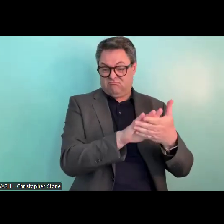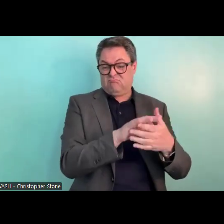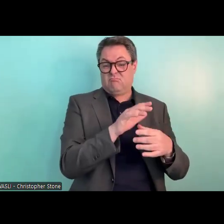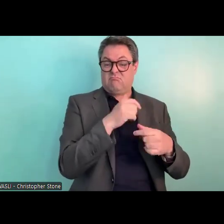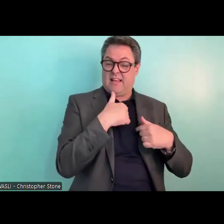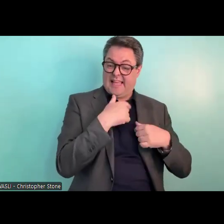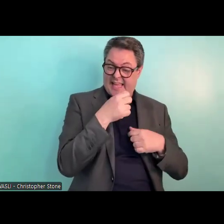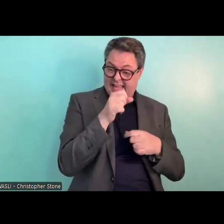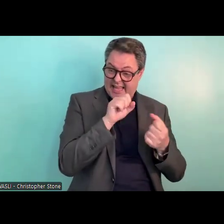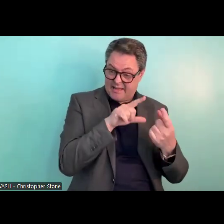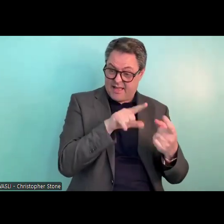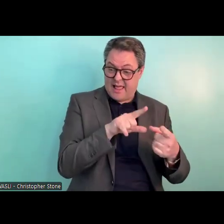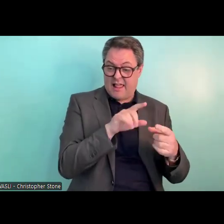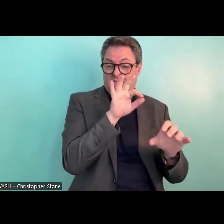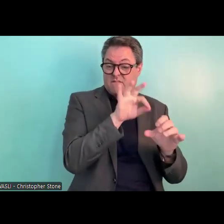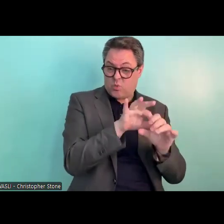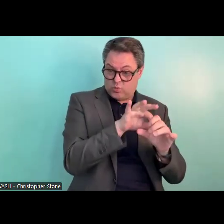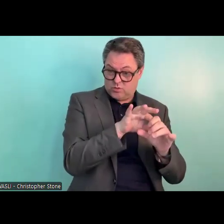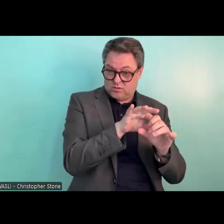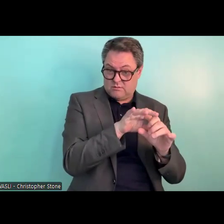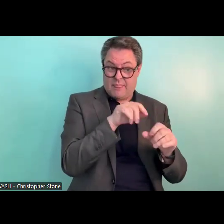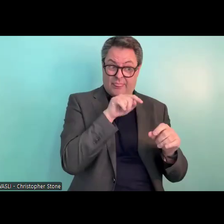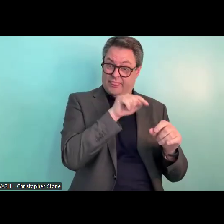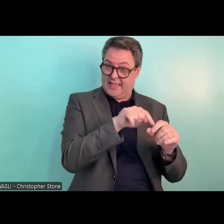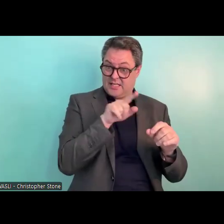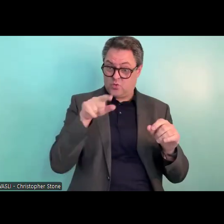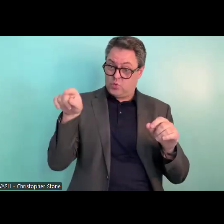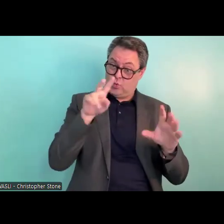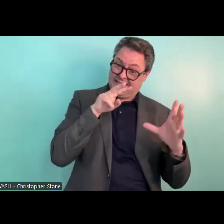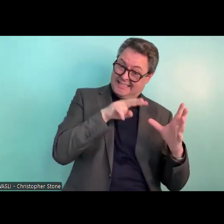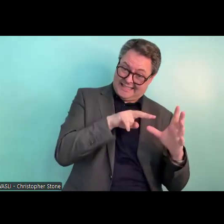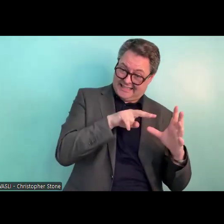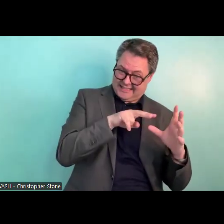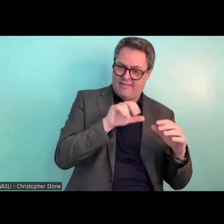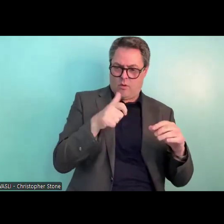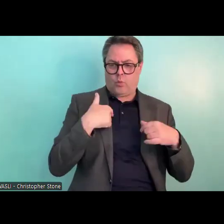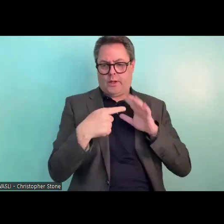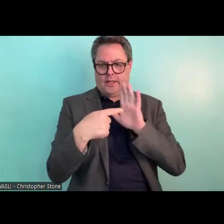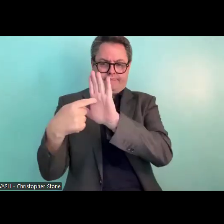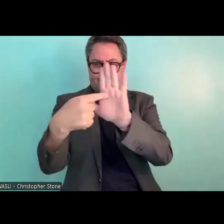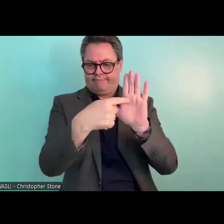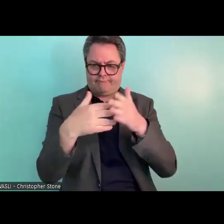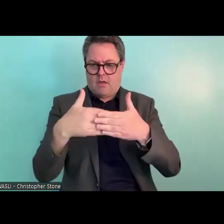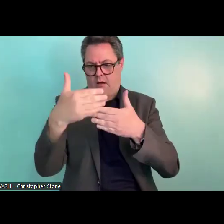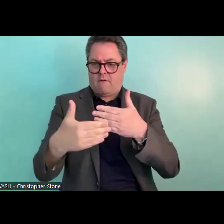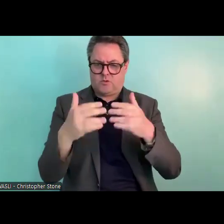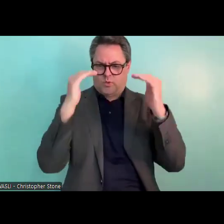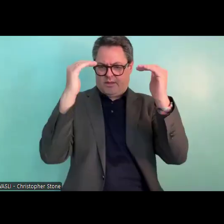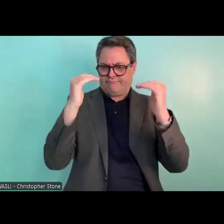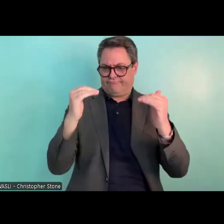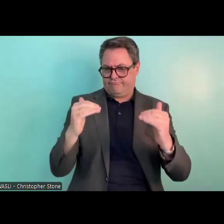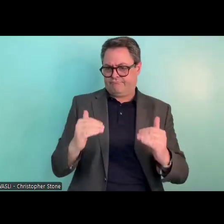and that takes you to a Google form, and then you use your email to vote.